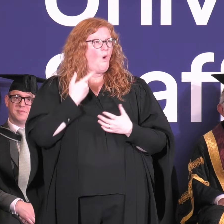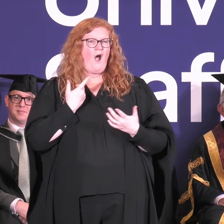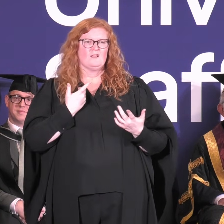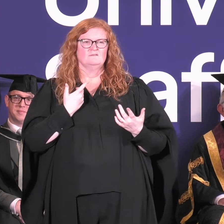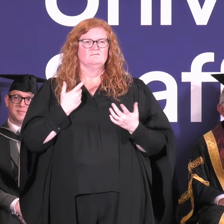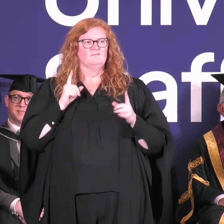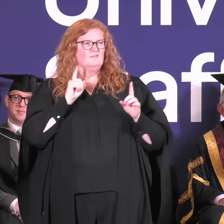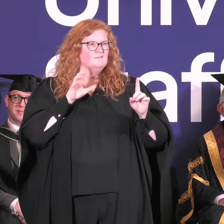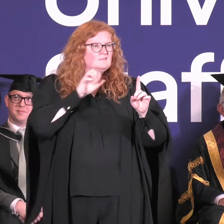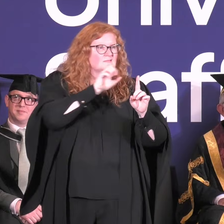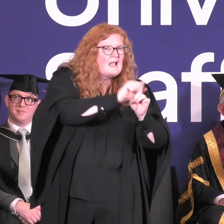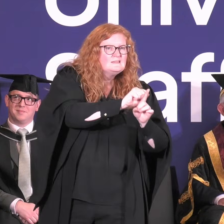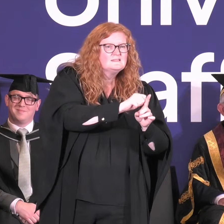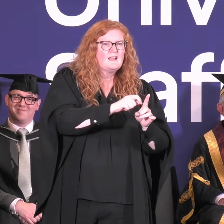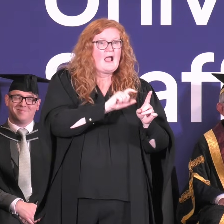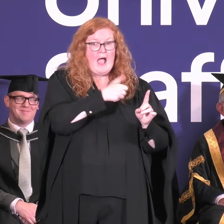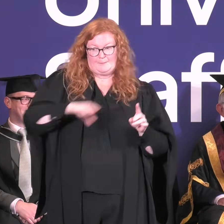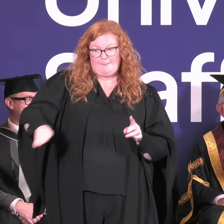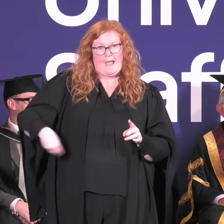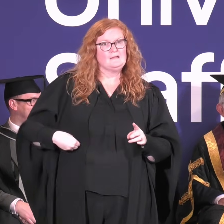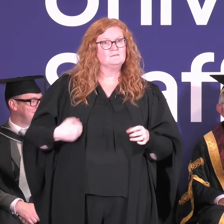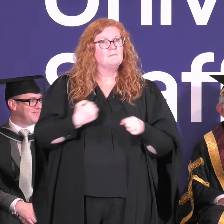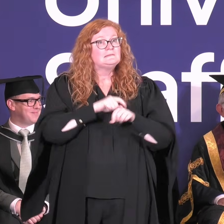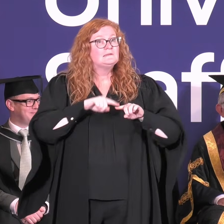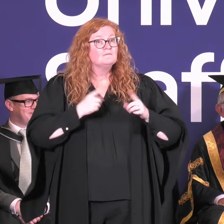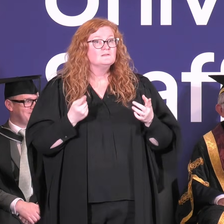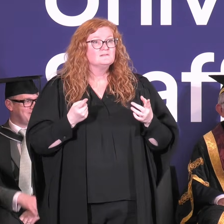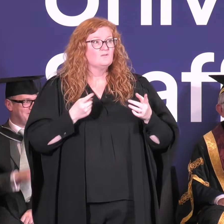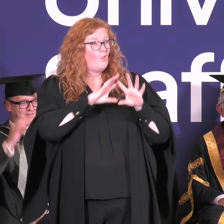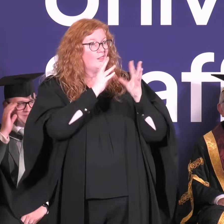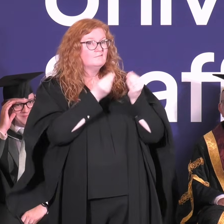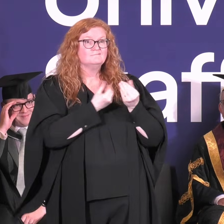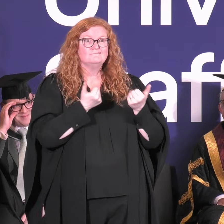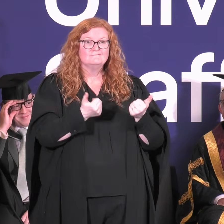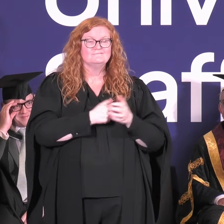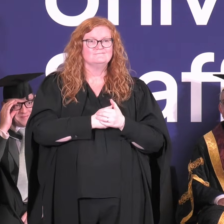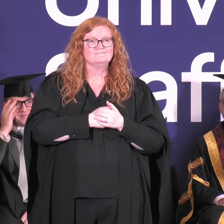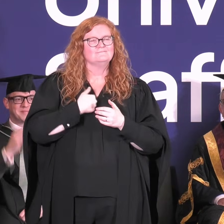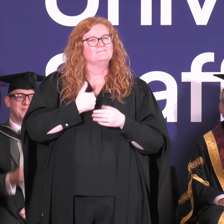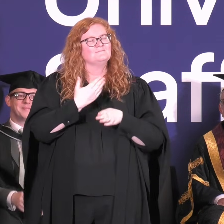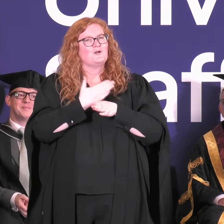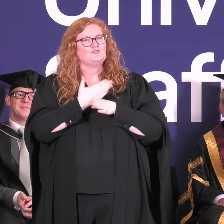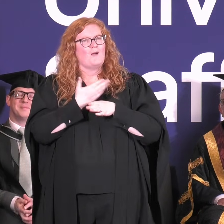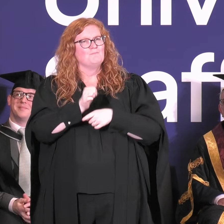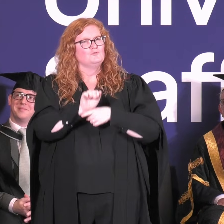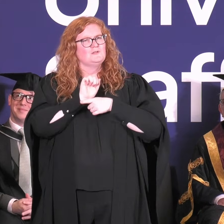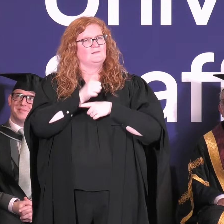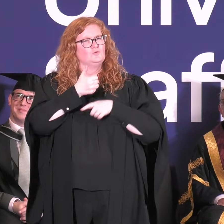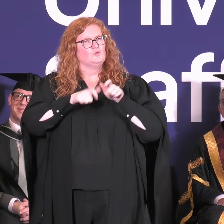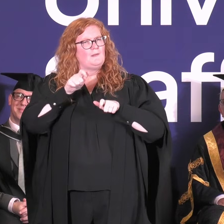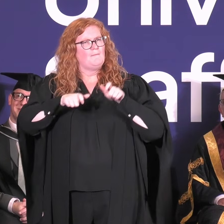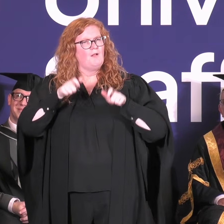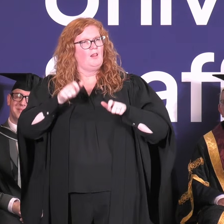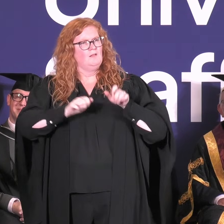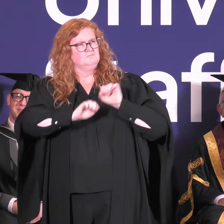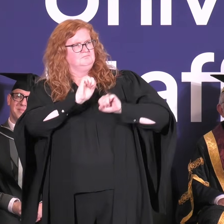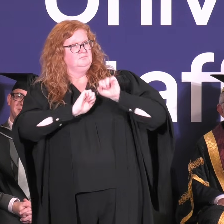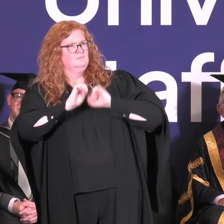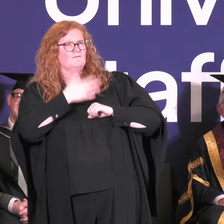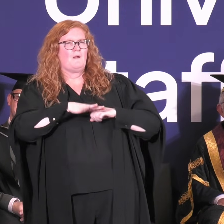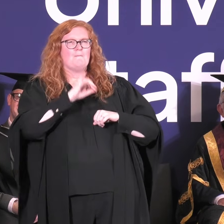make a difference, and get paid. The three things all come together. My job was to protect the good people from the bad